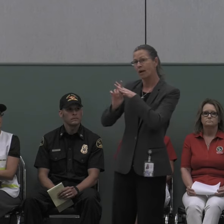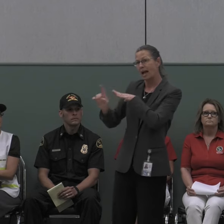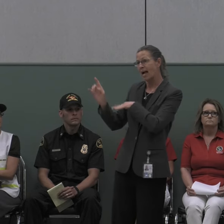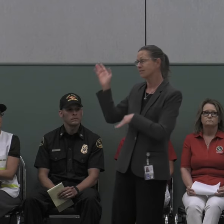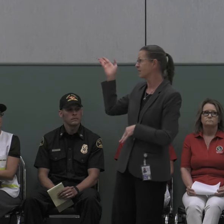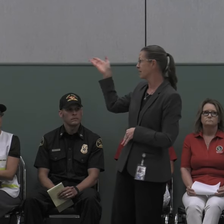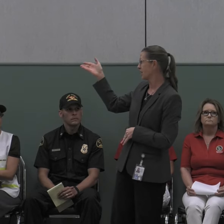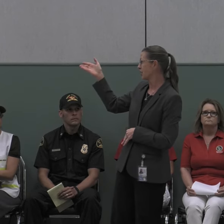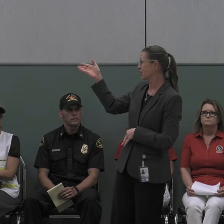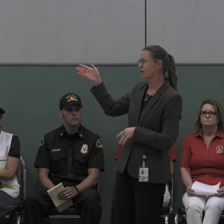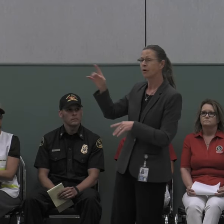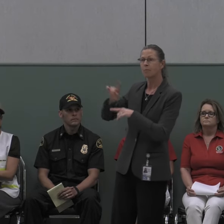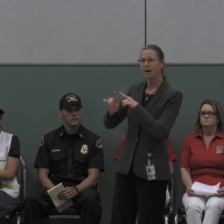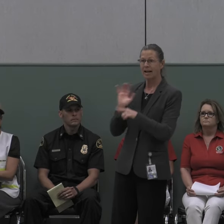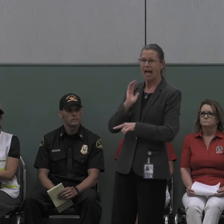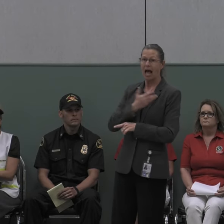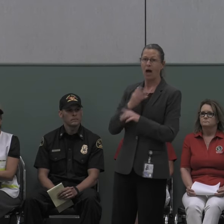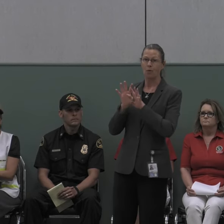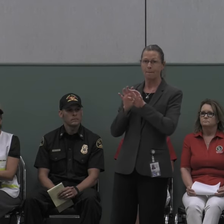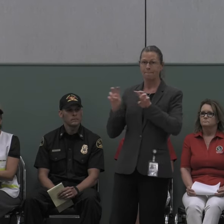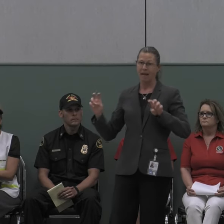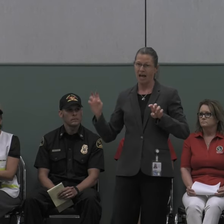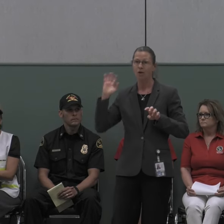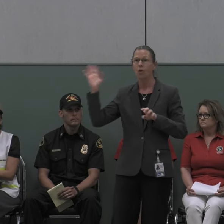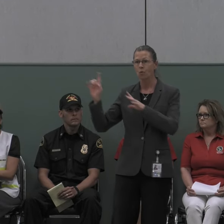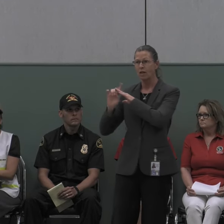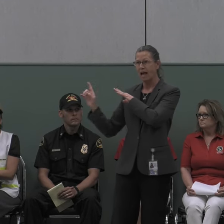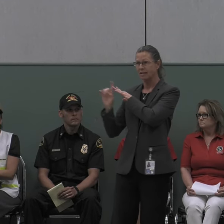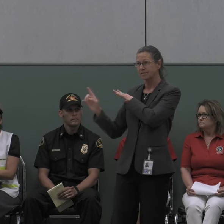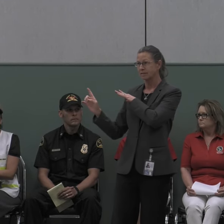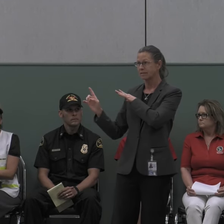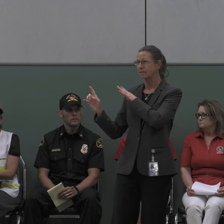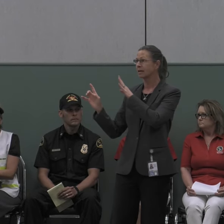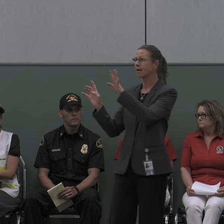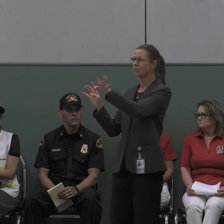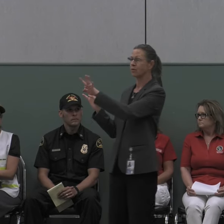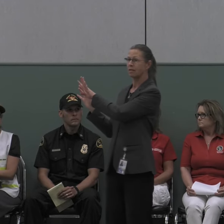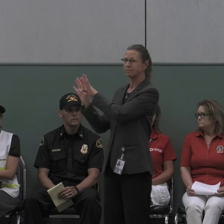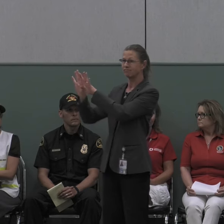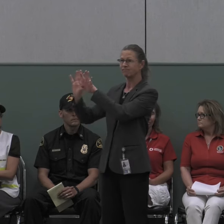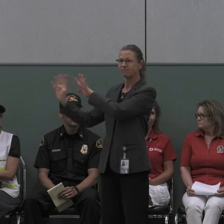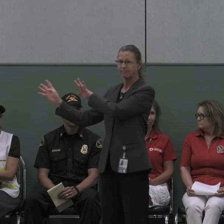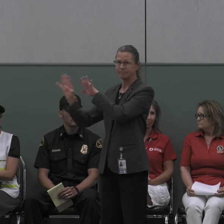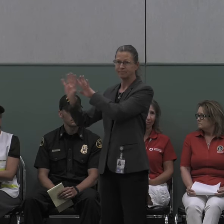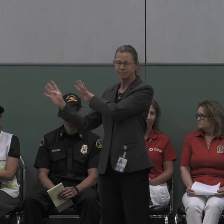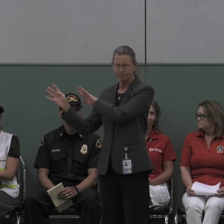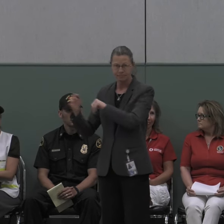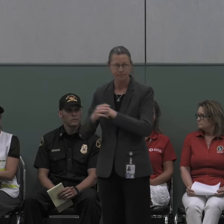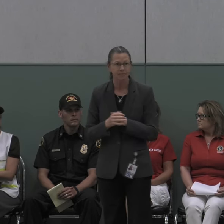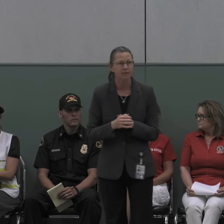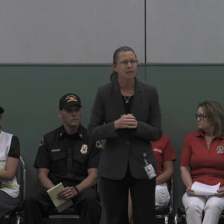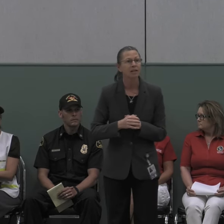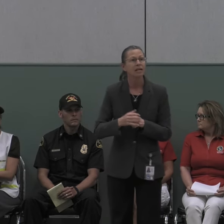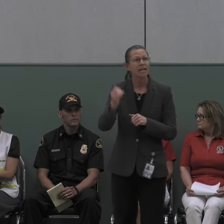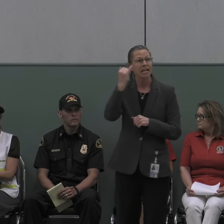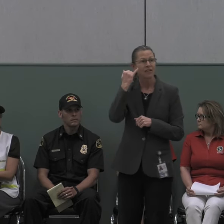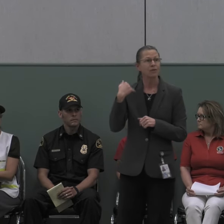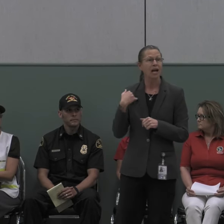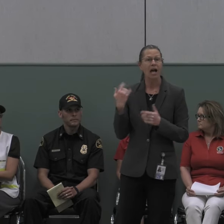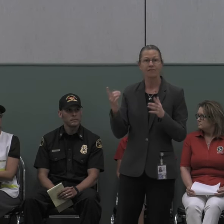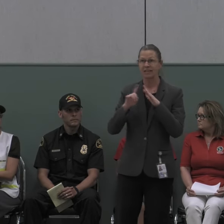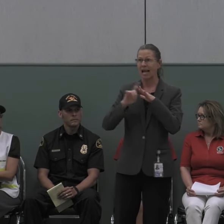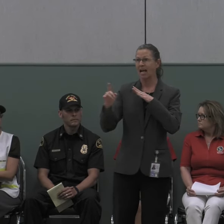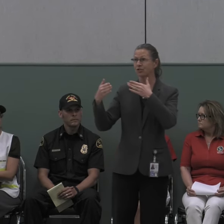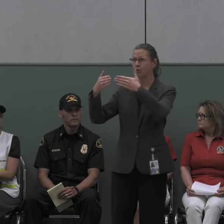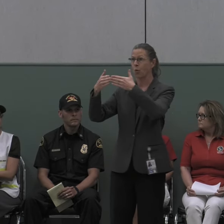here, but our panel will be exiting that end along with people on the side right here. So again, if we have an exit corridor that we can